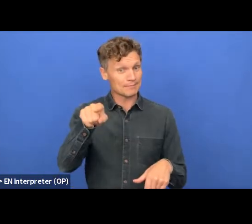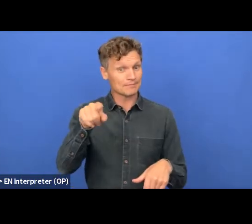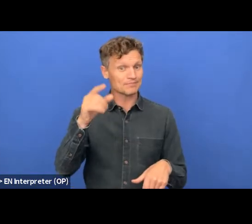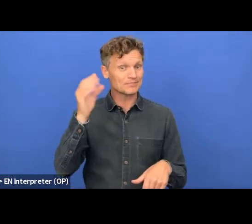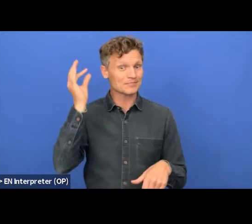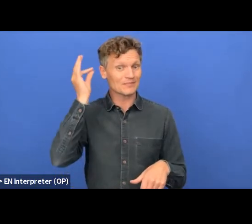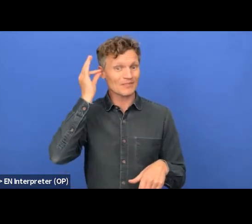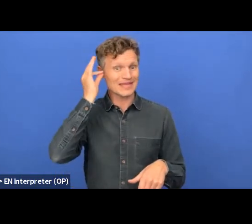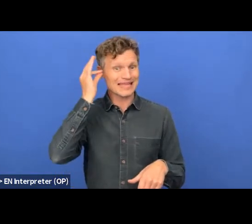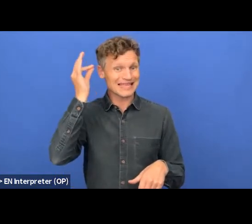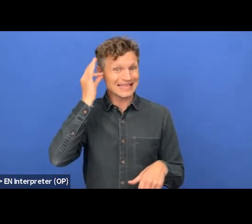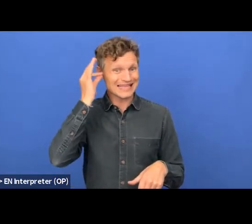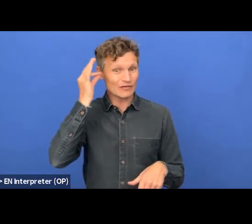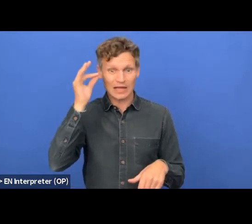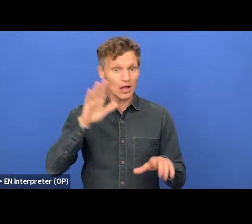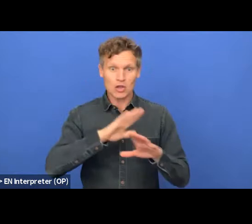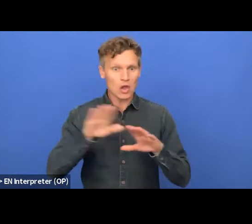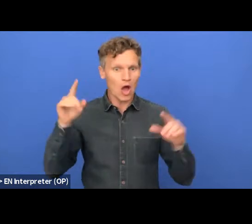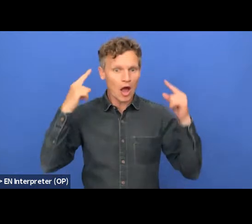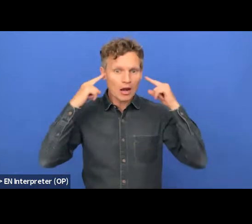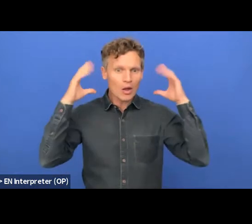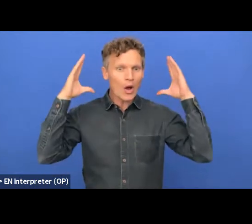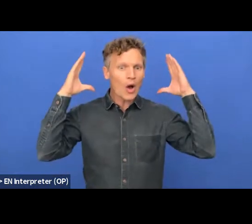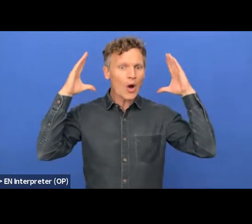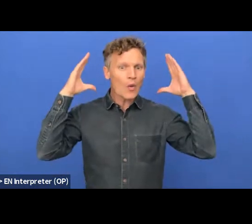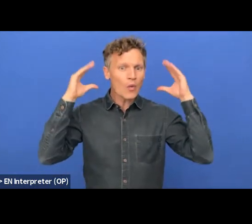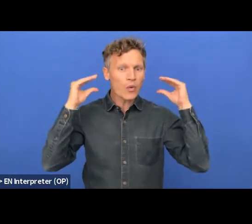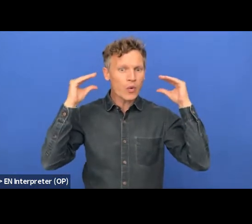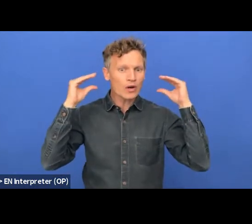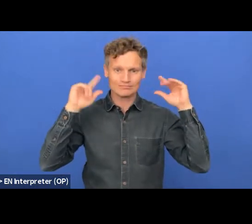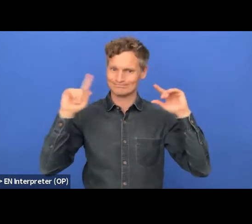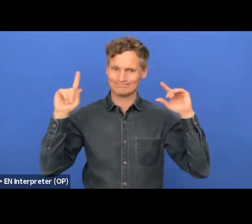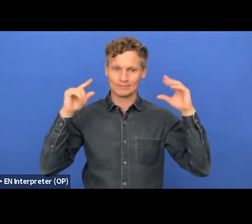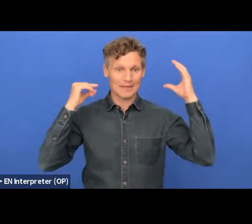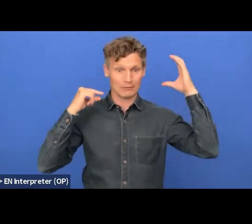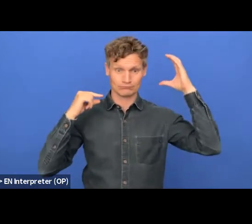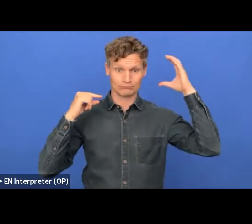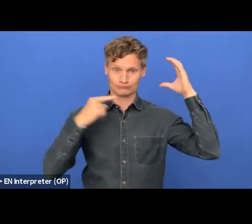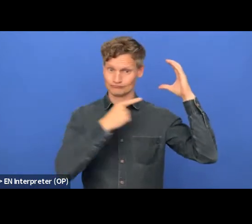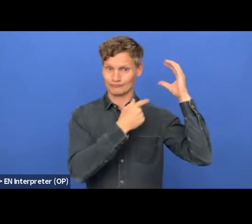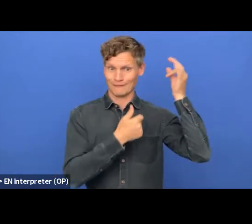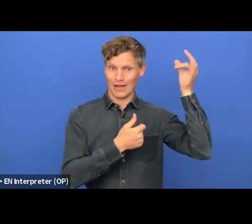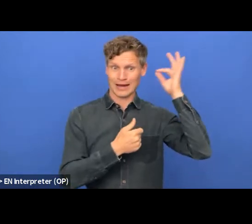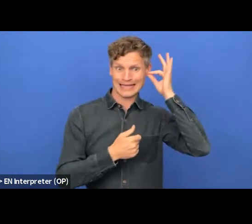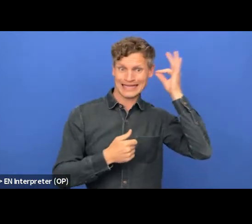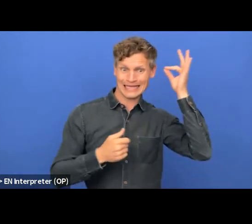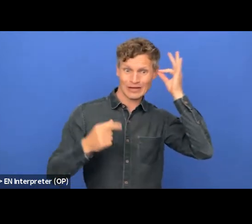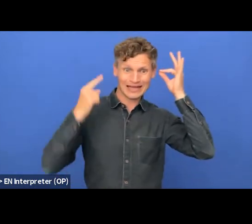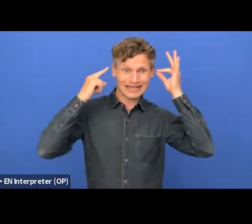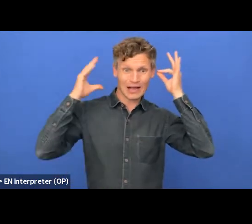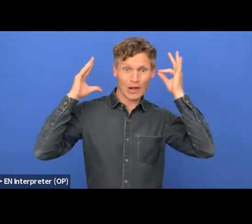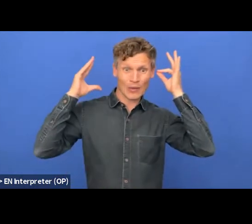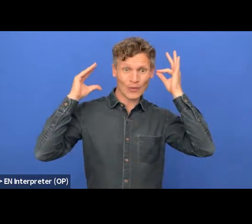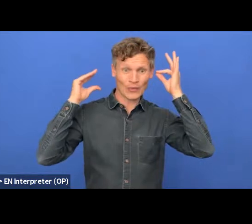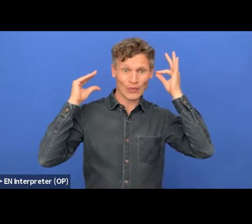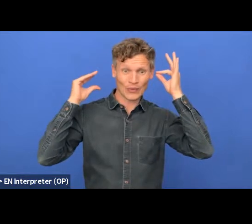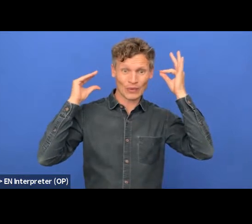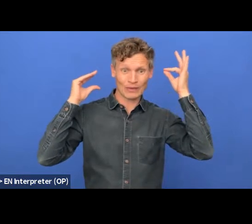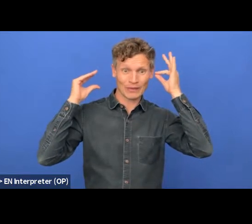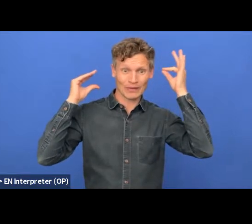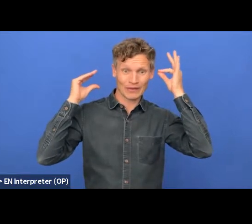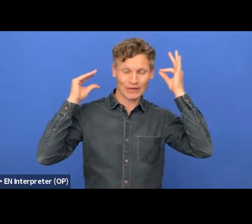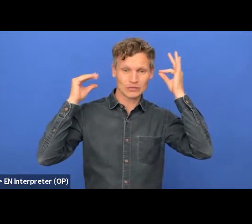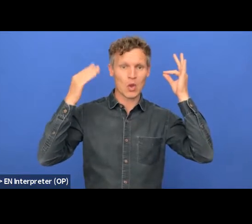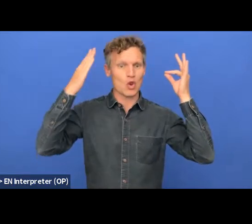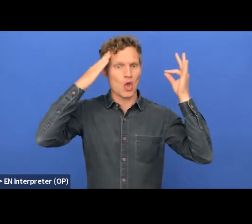on 2 ears. So maybe one ear was working well, and the other one was not working well. So I look for the more